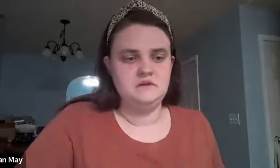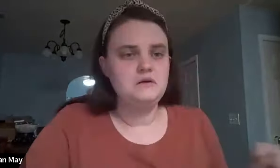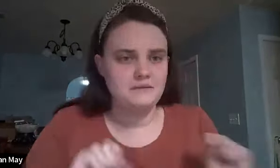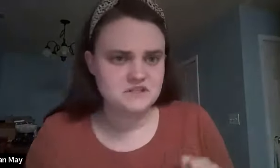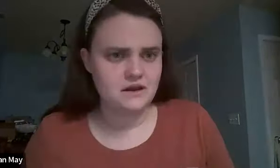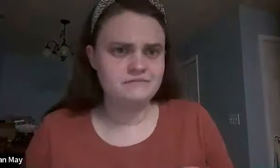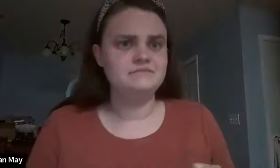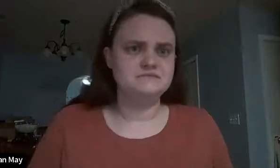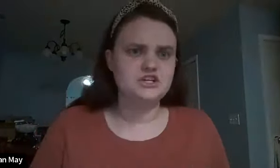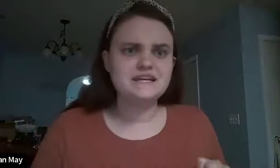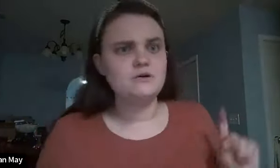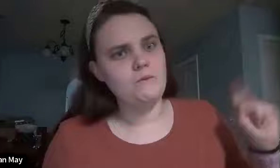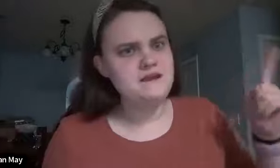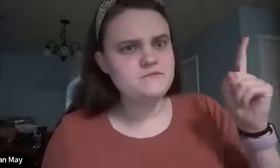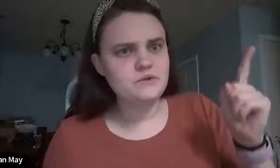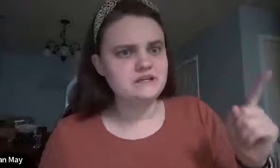Okay, sorry. Just trying to get her away from the window.